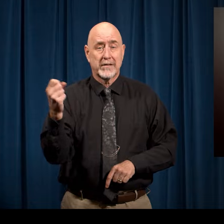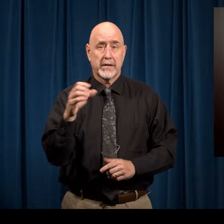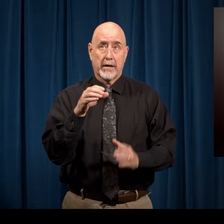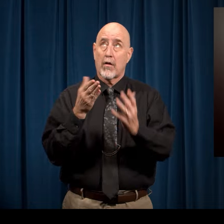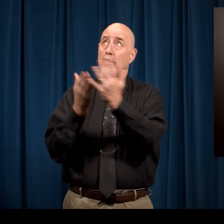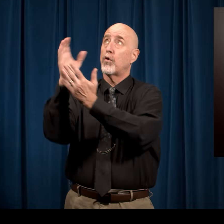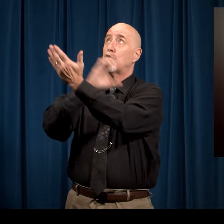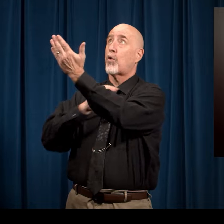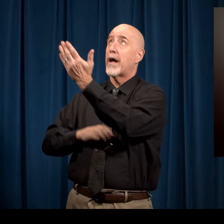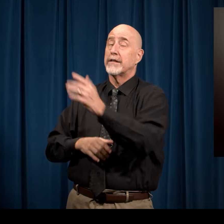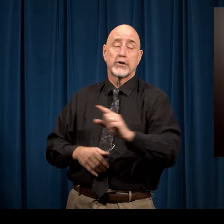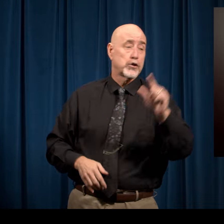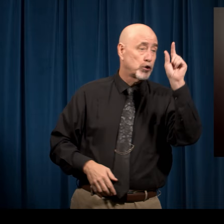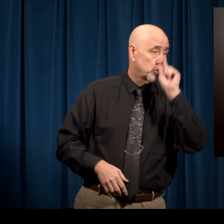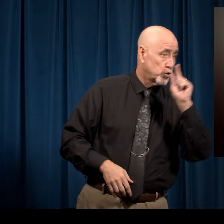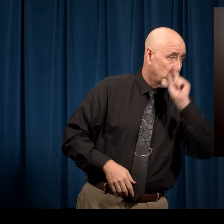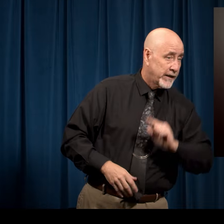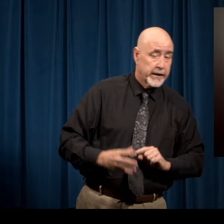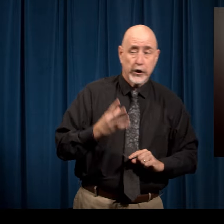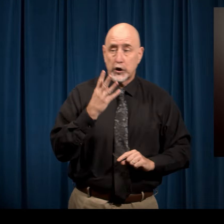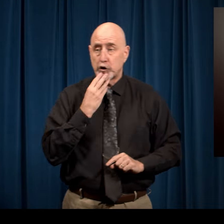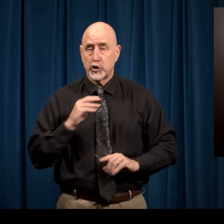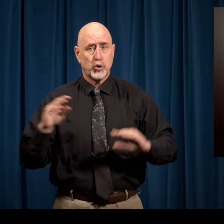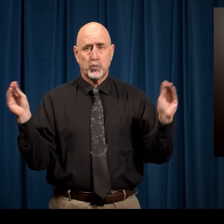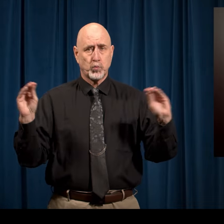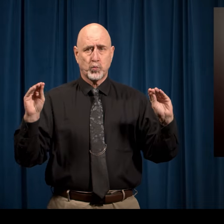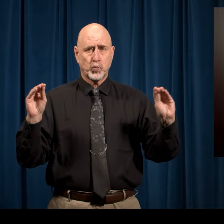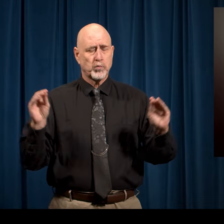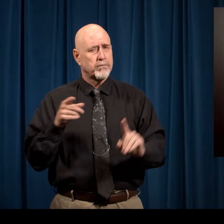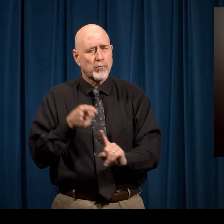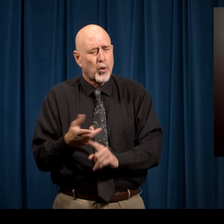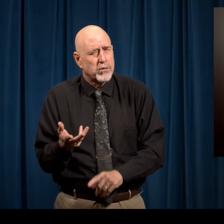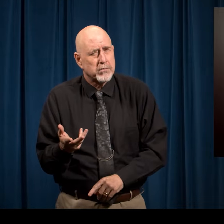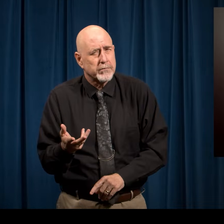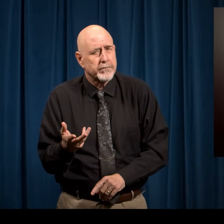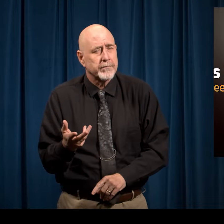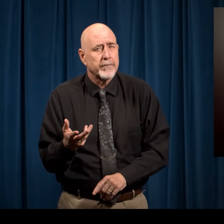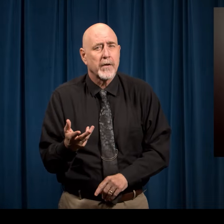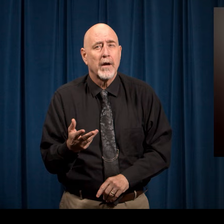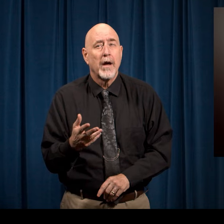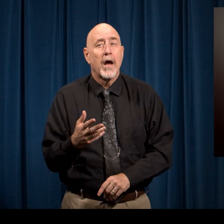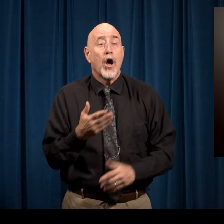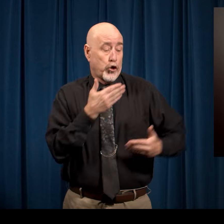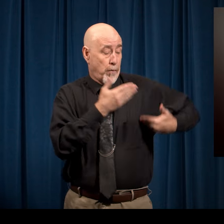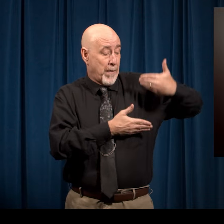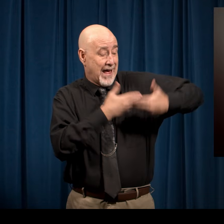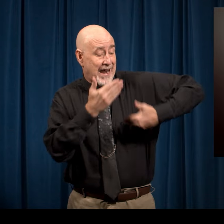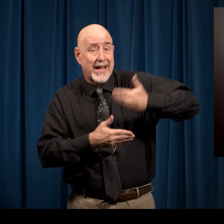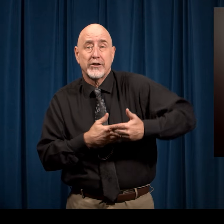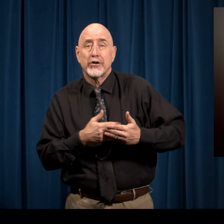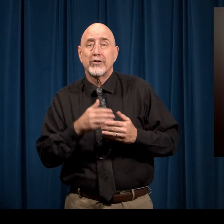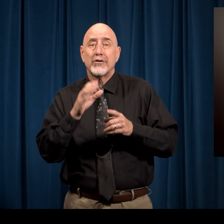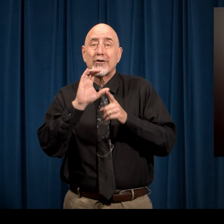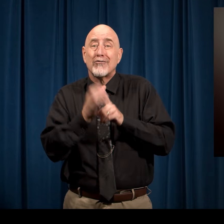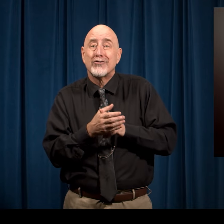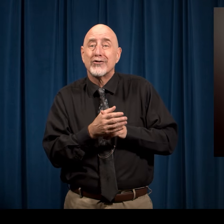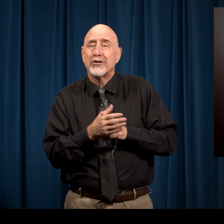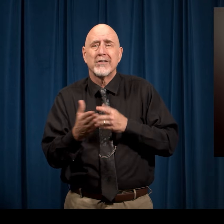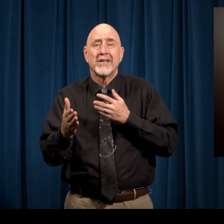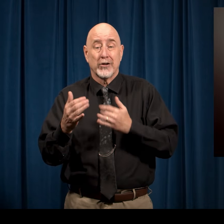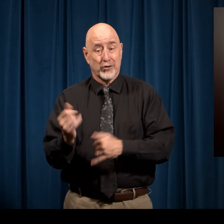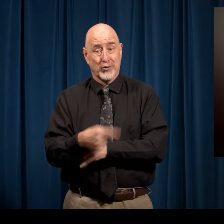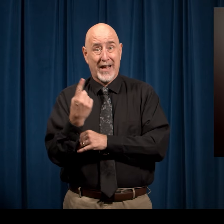in Christ there is neither Greek nor Jew. Now, what's the point? You see, your biological heritage